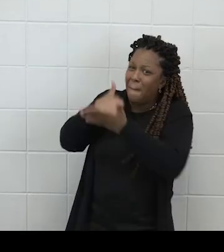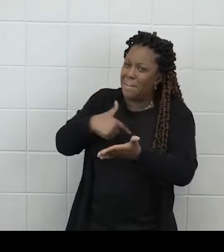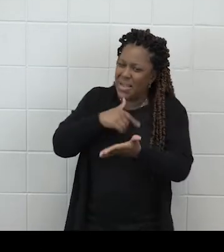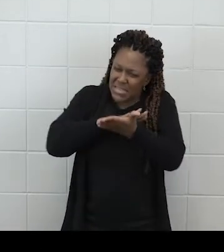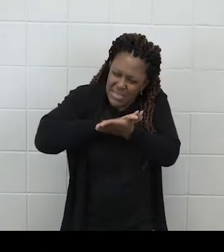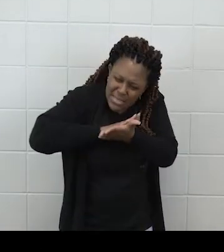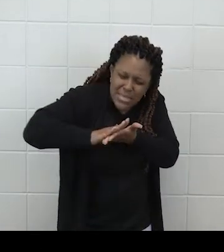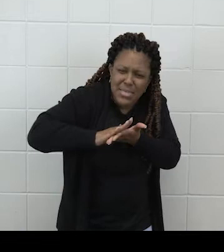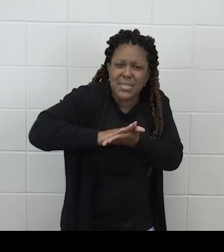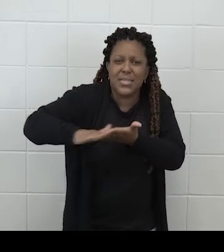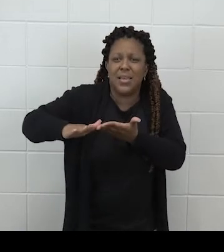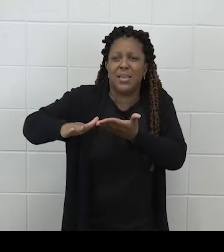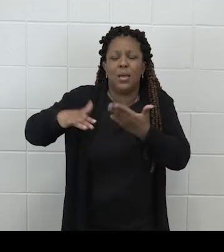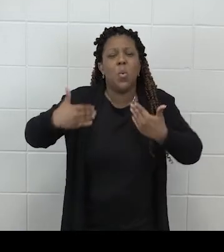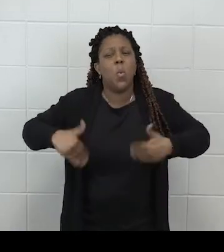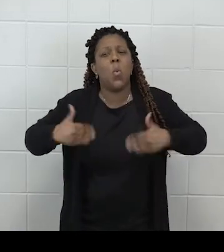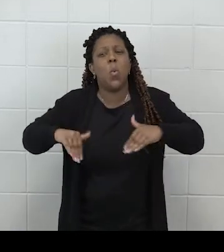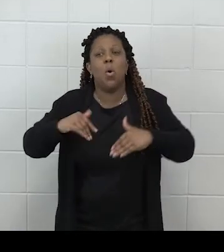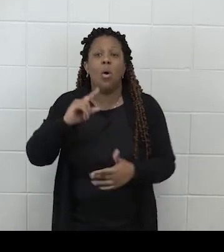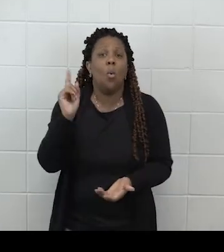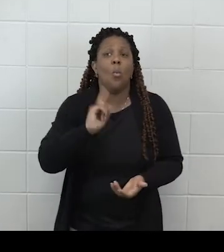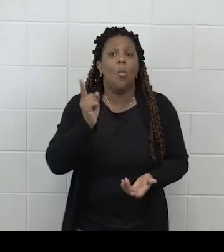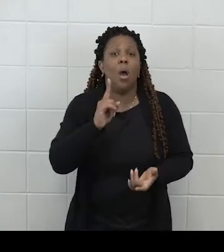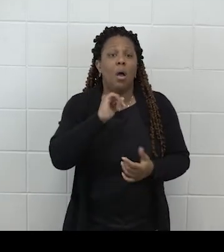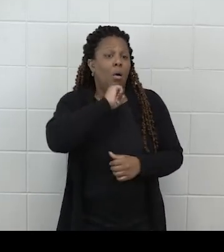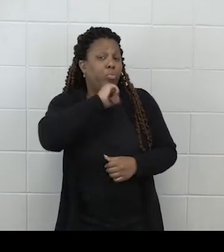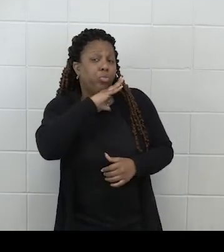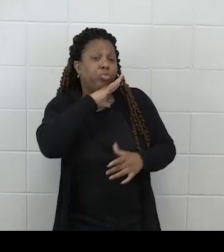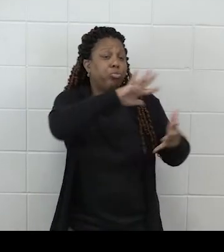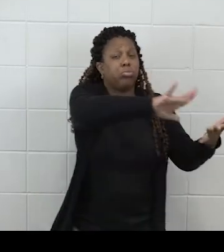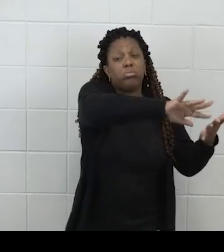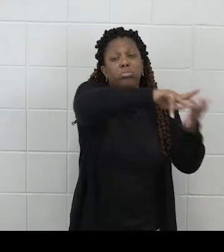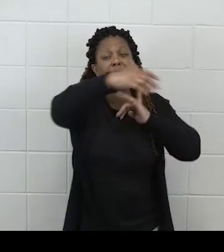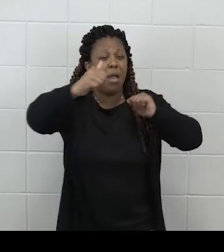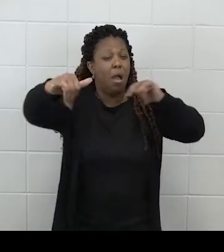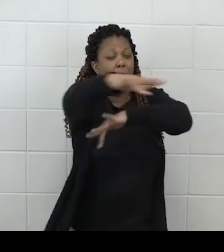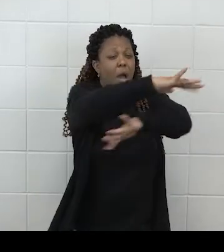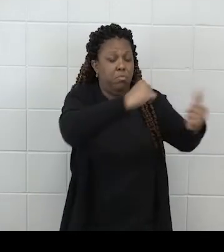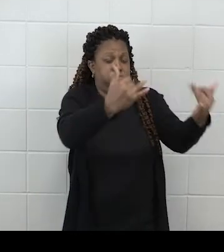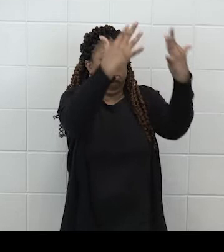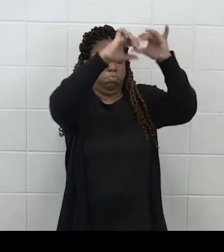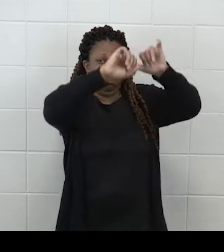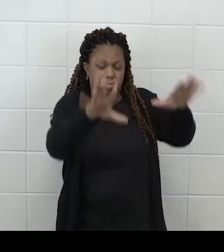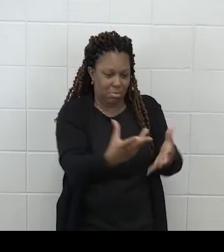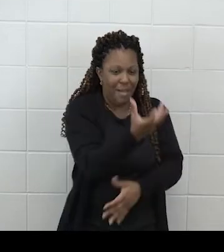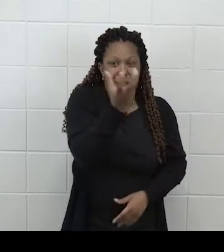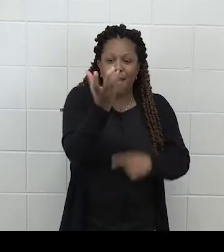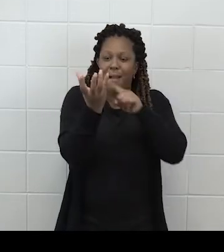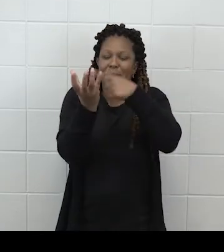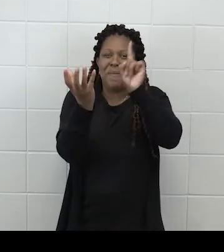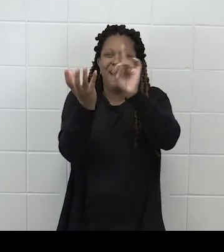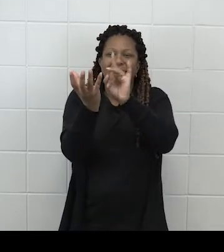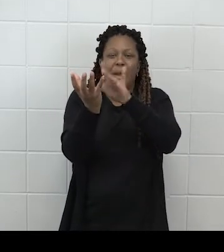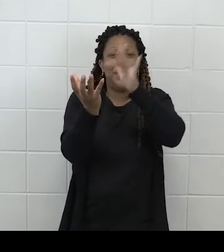the surface reemerges. We won't be consumed. We'll blossom and bloom like a butterfly who's lost its